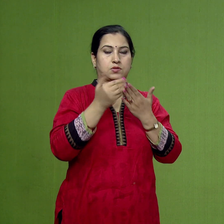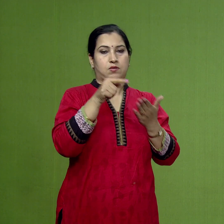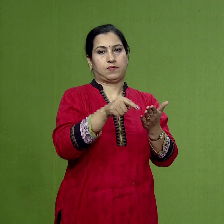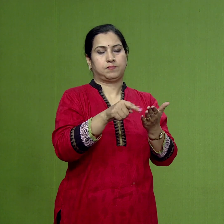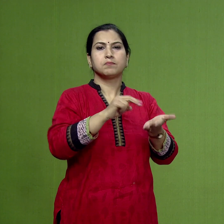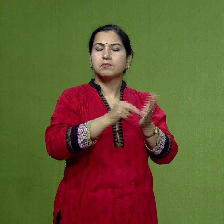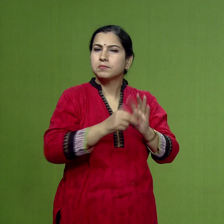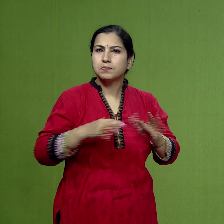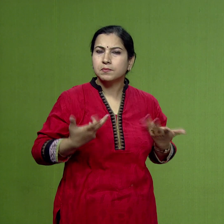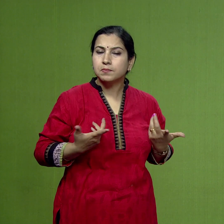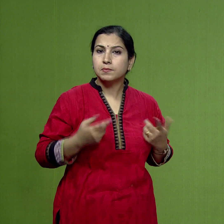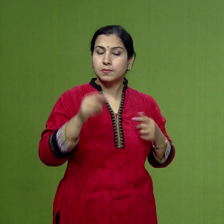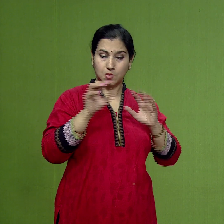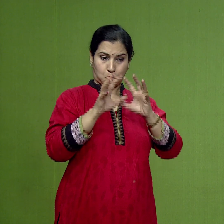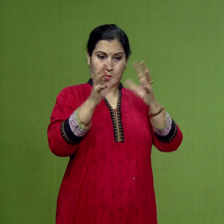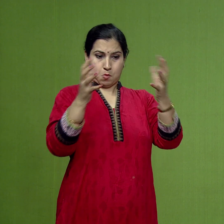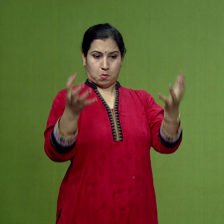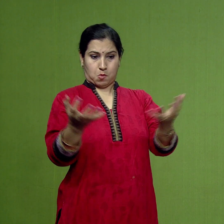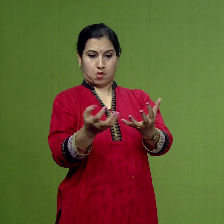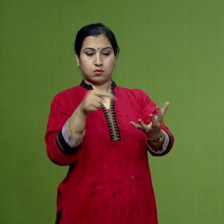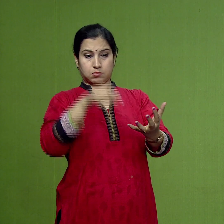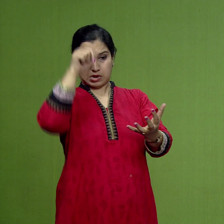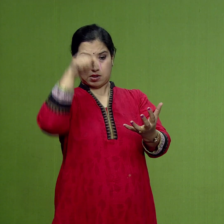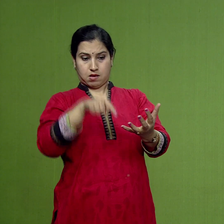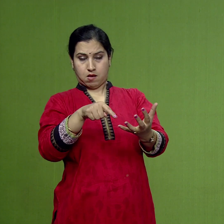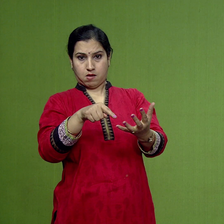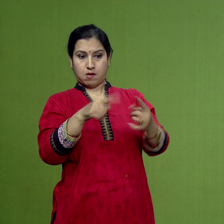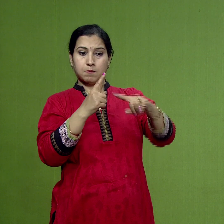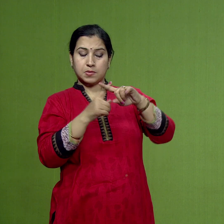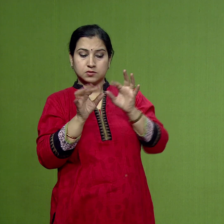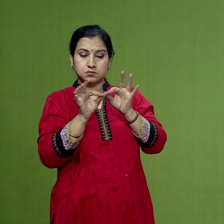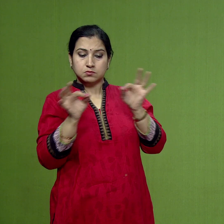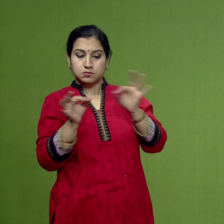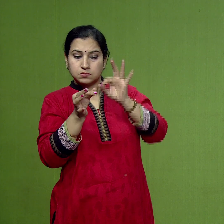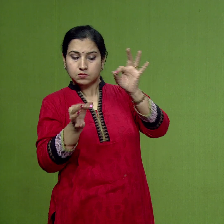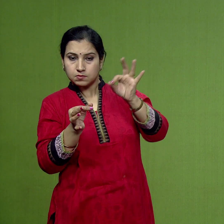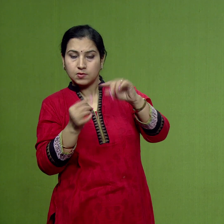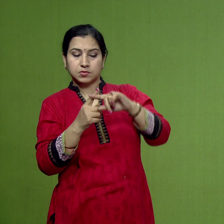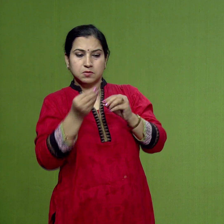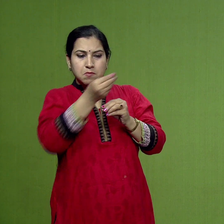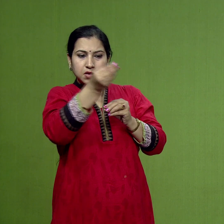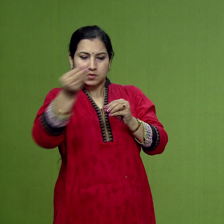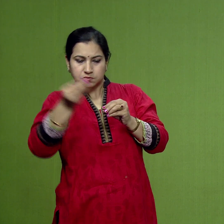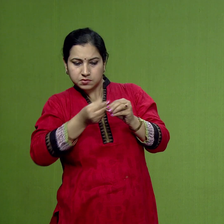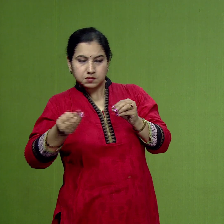This means the location of India, its extent, its neighbors, and the